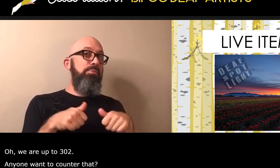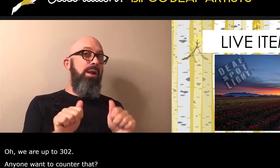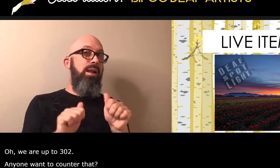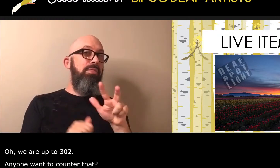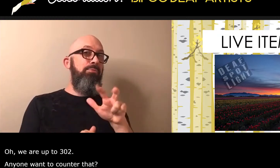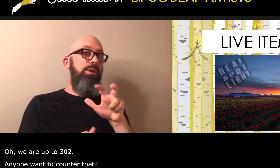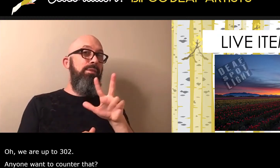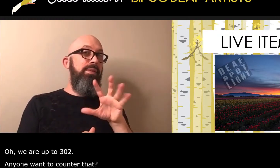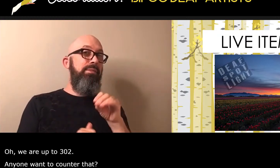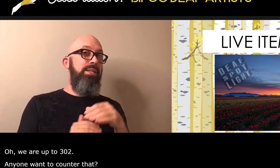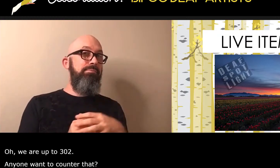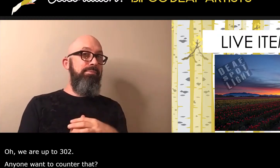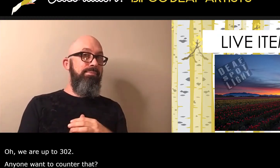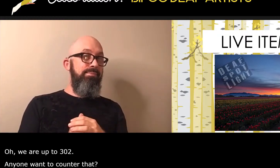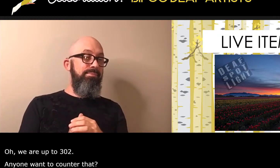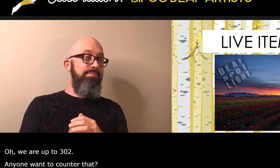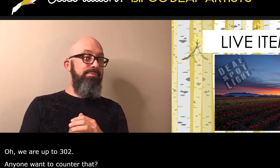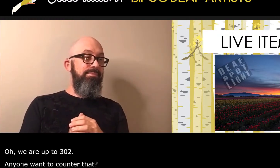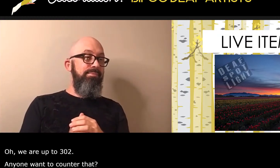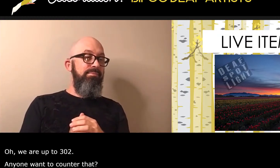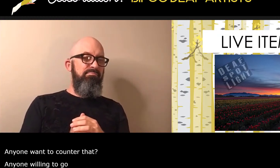Anyone willing to go to